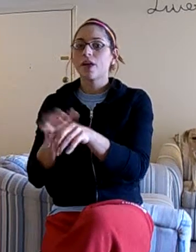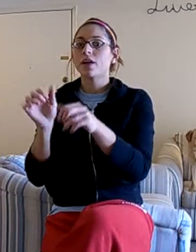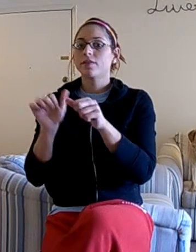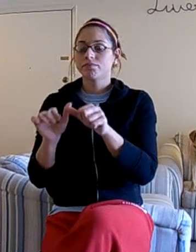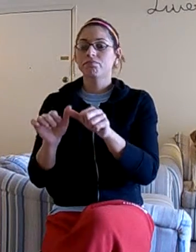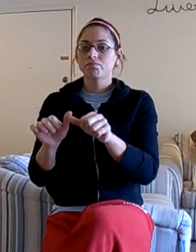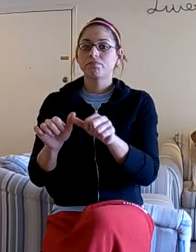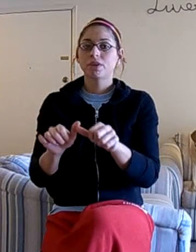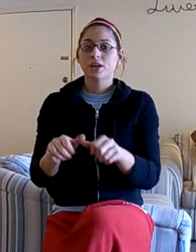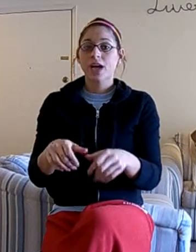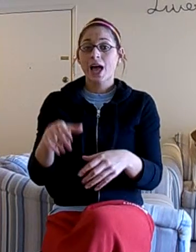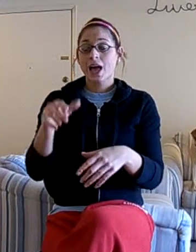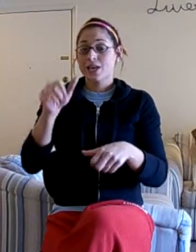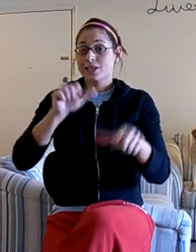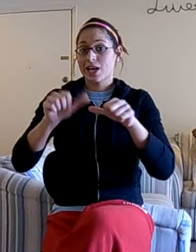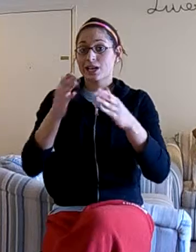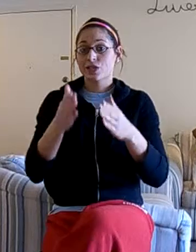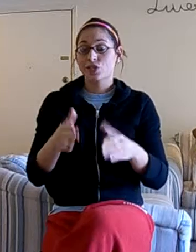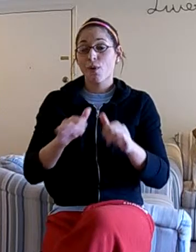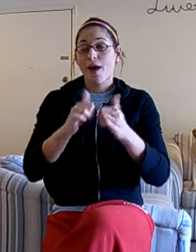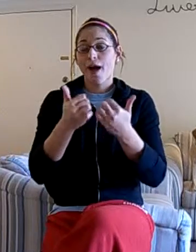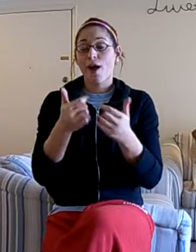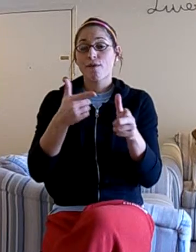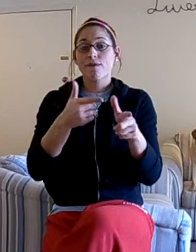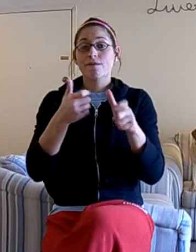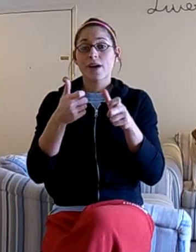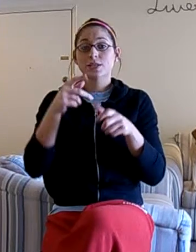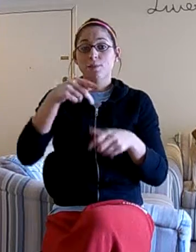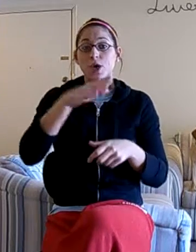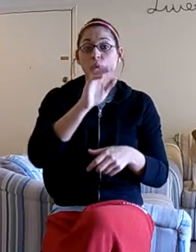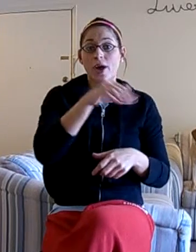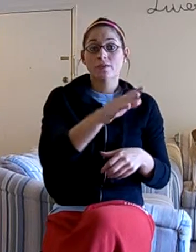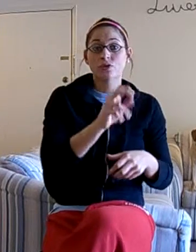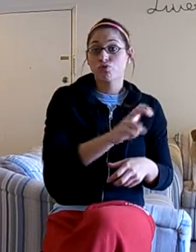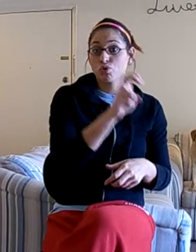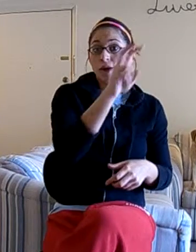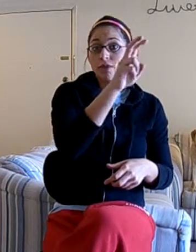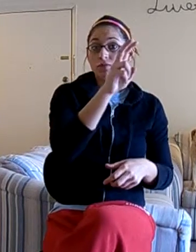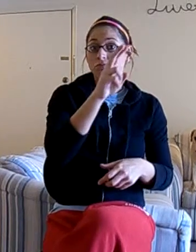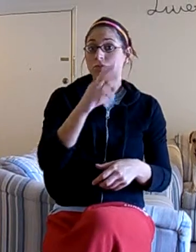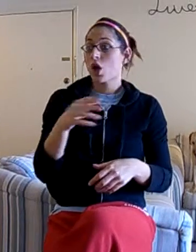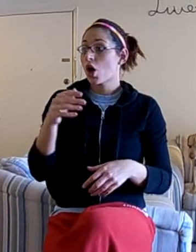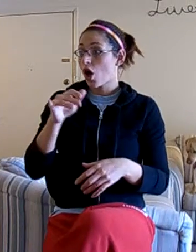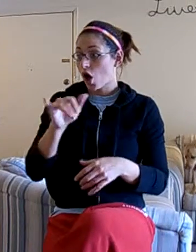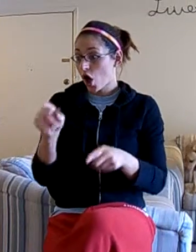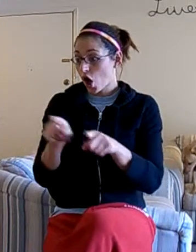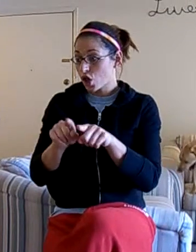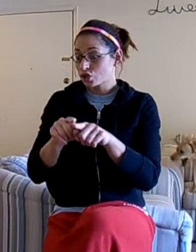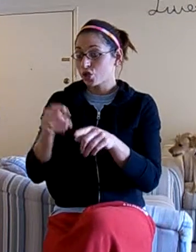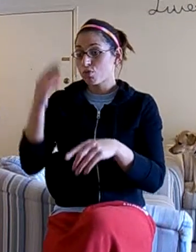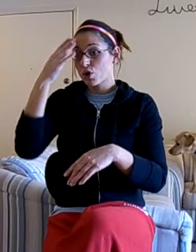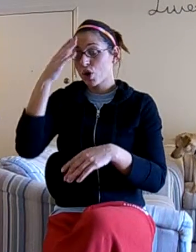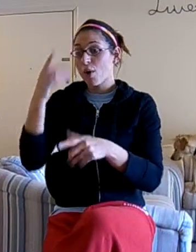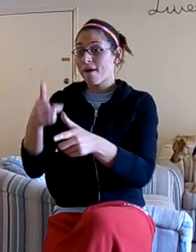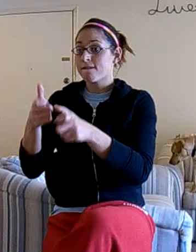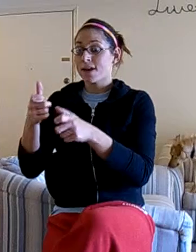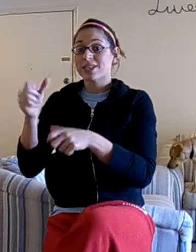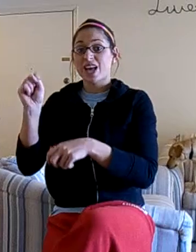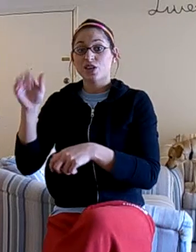how fast P waves travel through certain things. They know how fast S waves travel. If they are able to